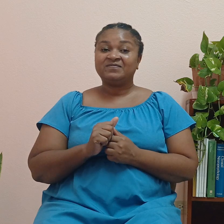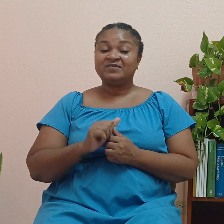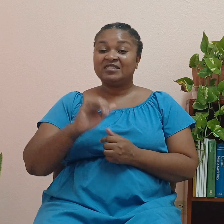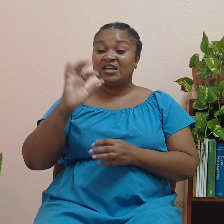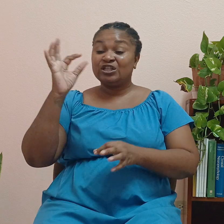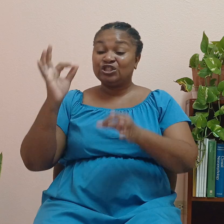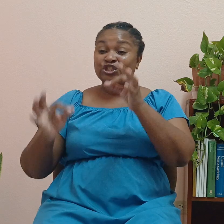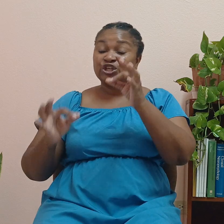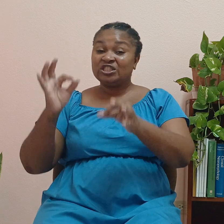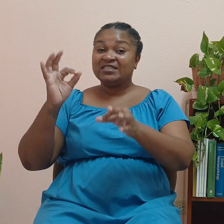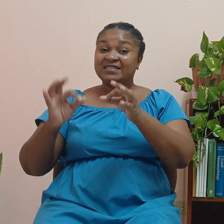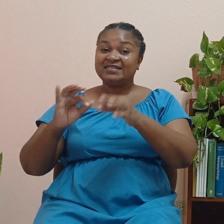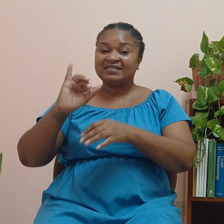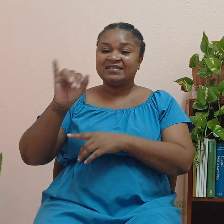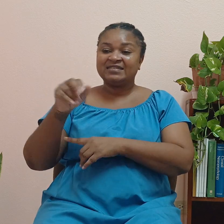Judges,